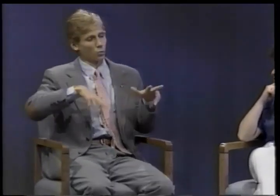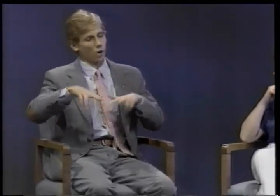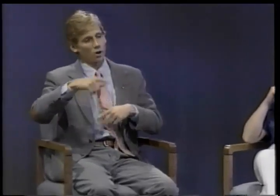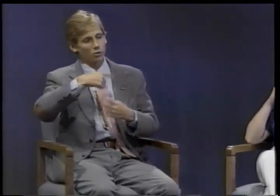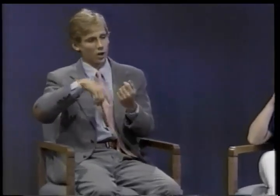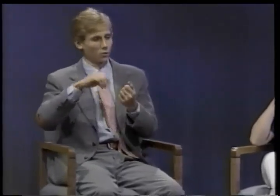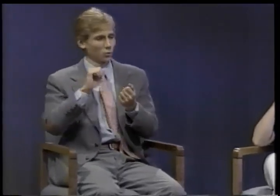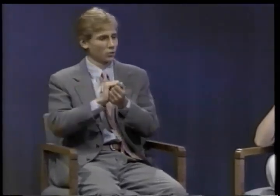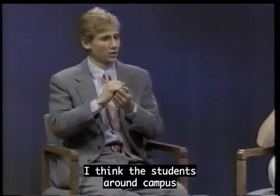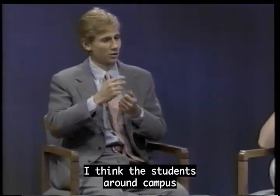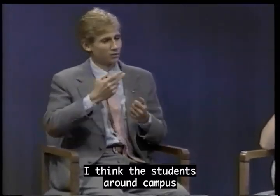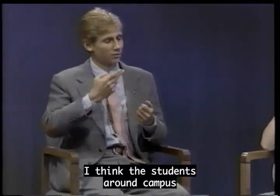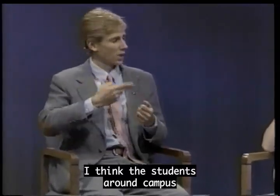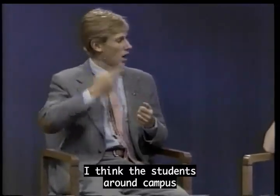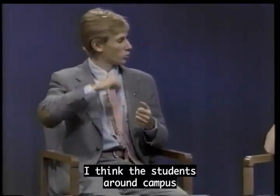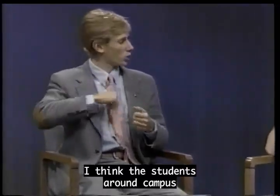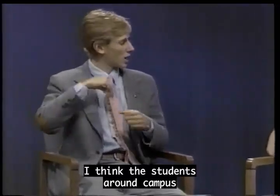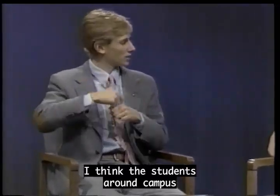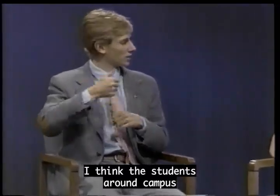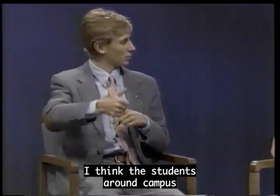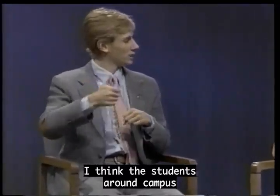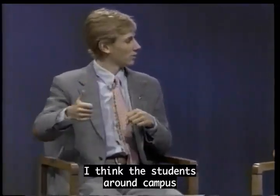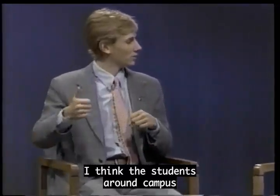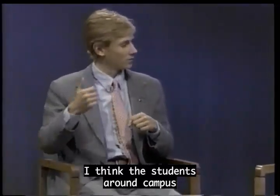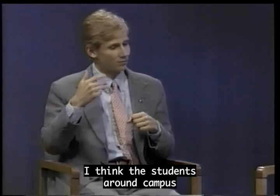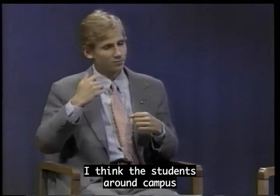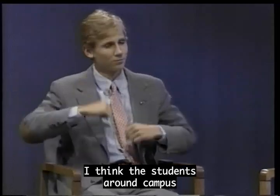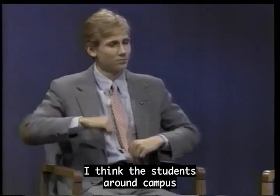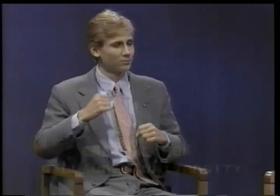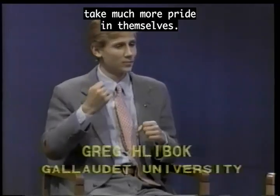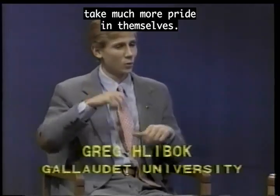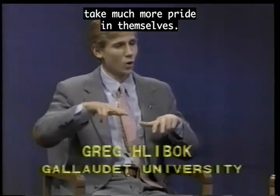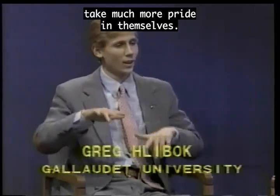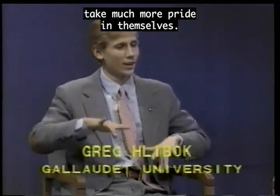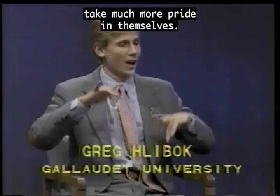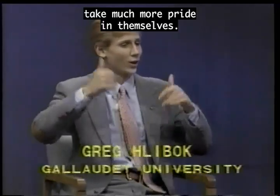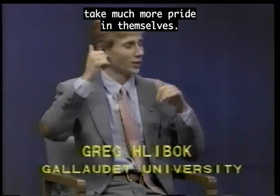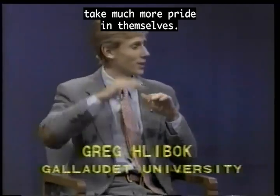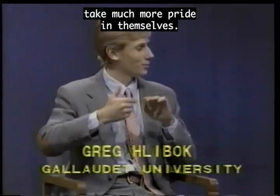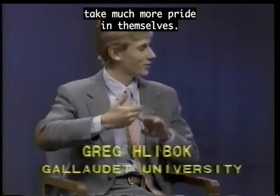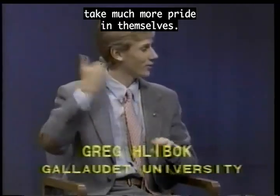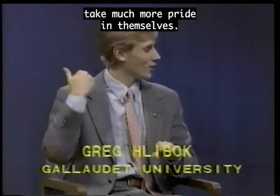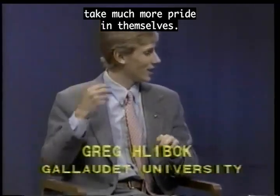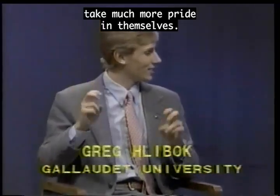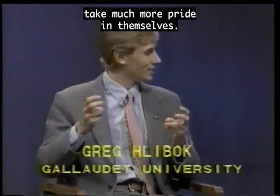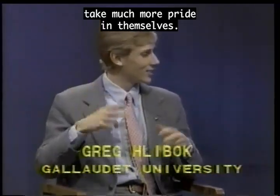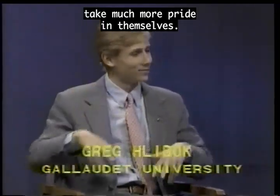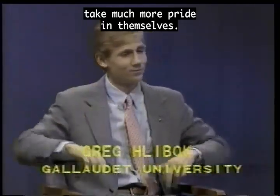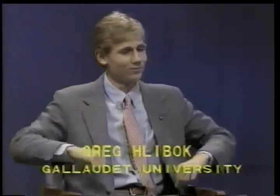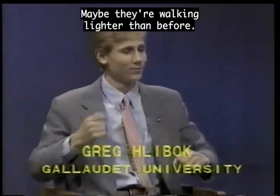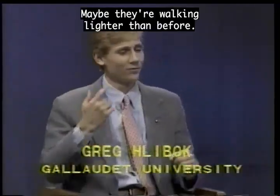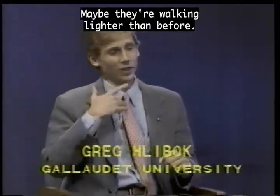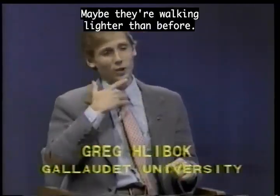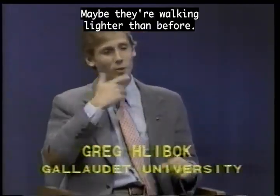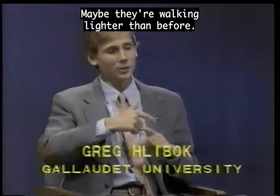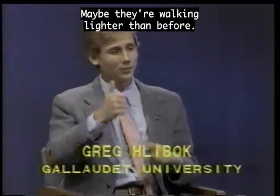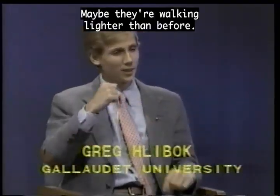I think the students around campus take much more pride in themselves. Maybe they're walking lighter than